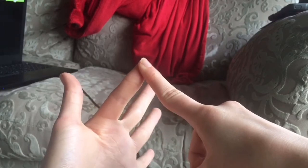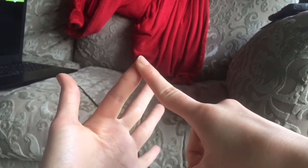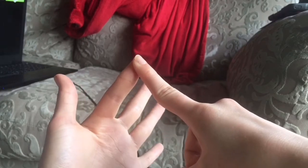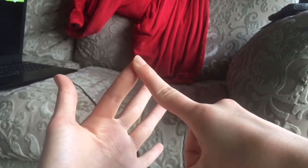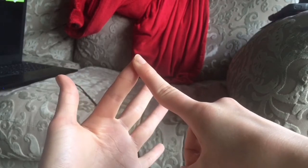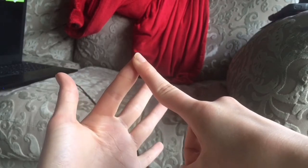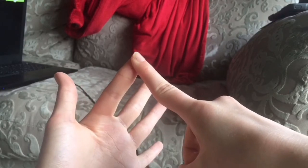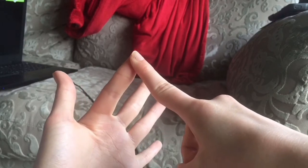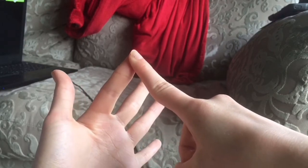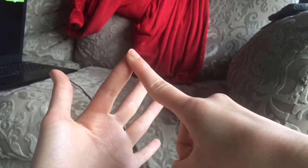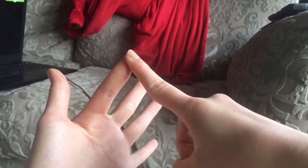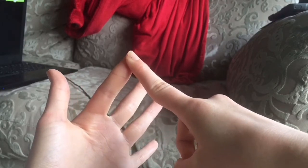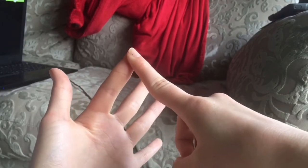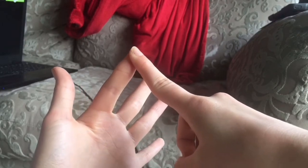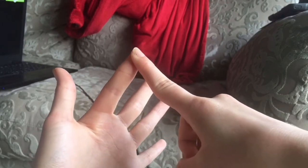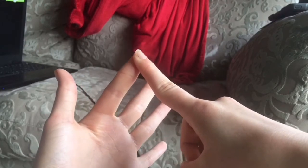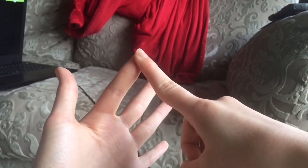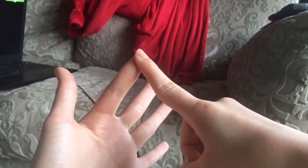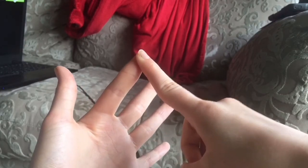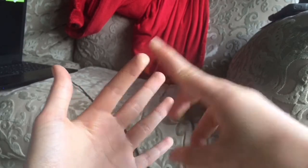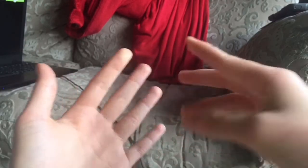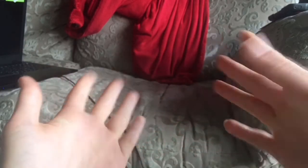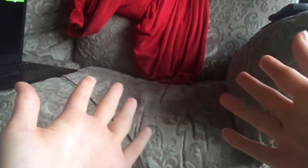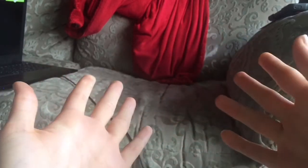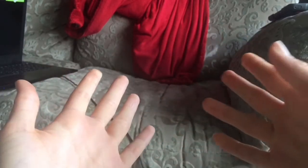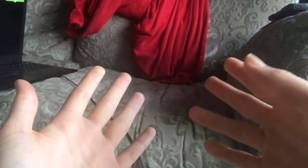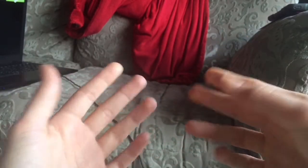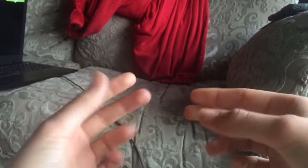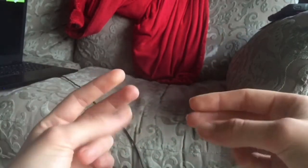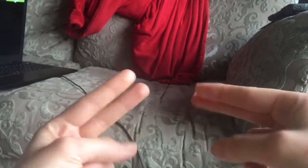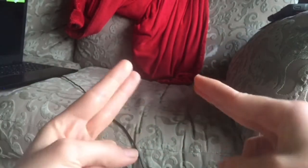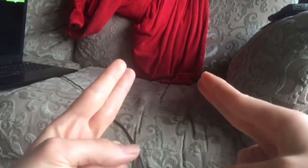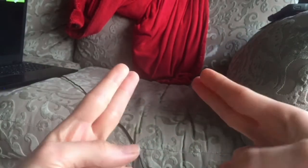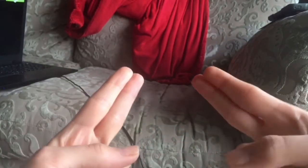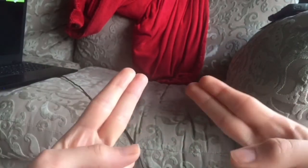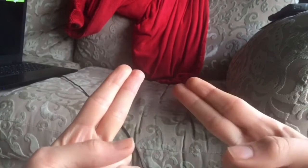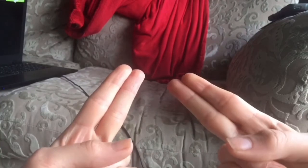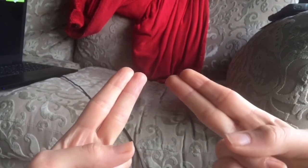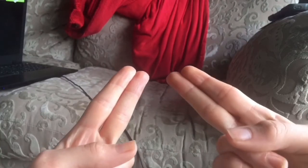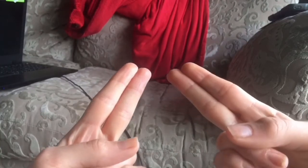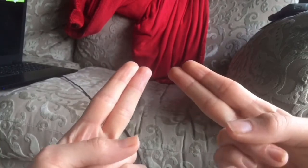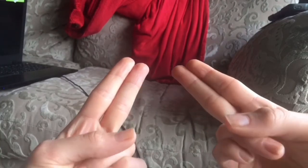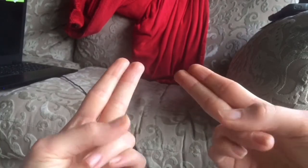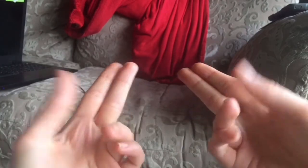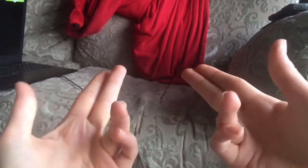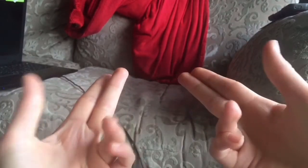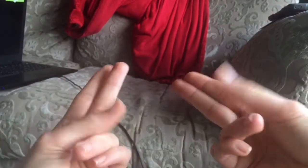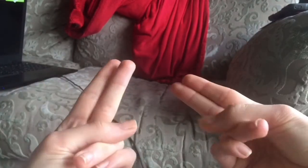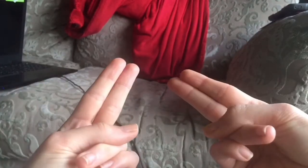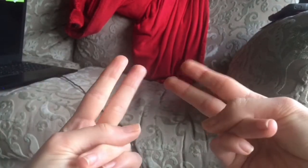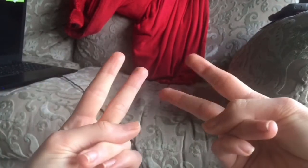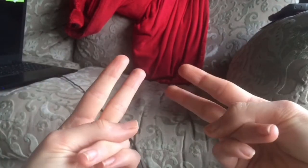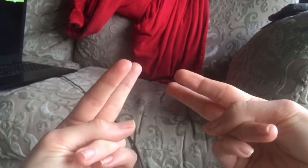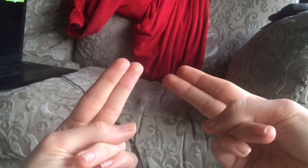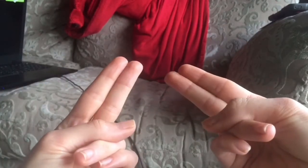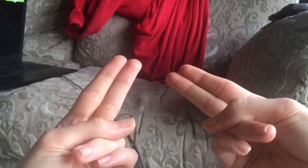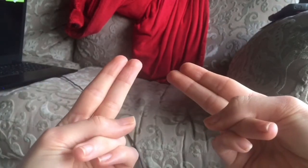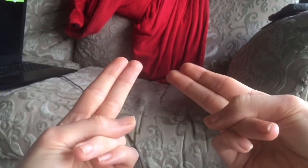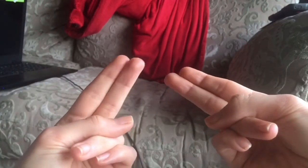out. Then we're on to F, and to do that, we're going to put our hands like this. So we've got our pointing finger